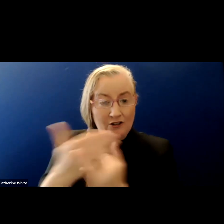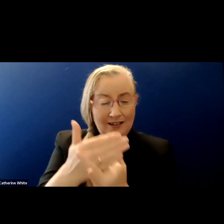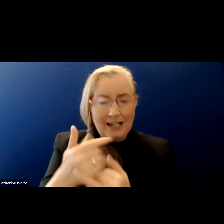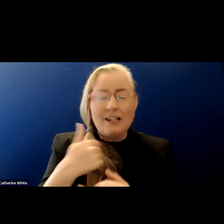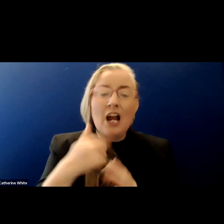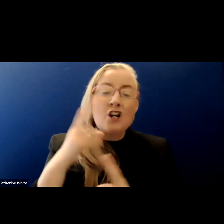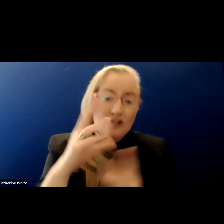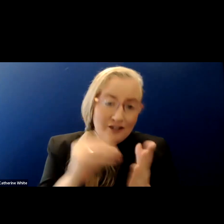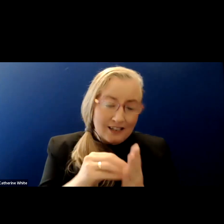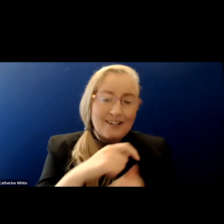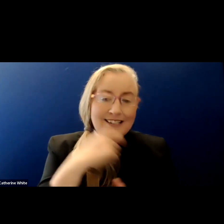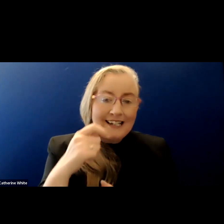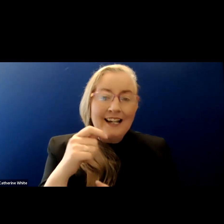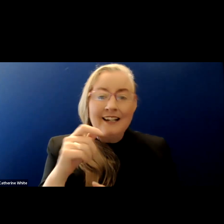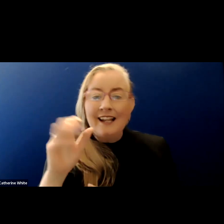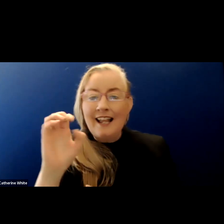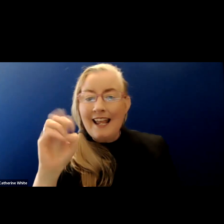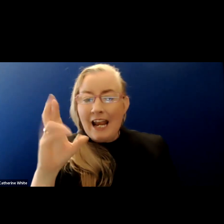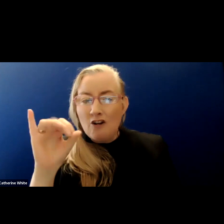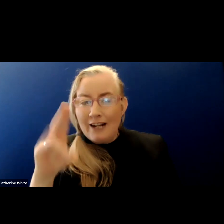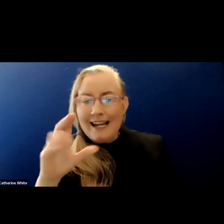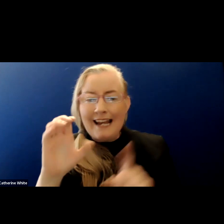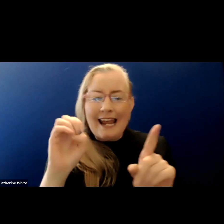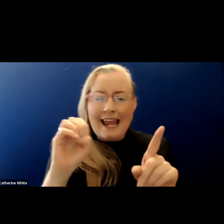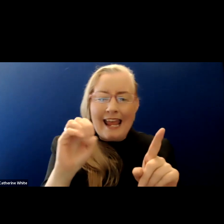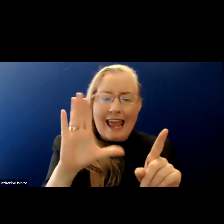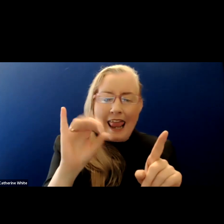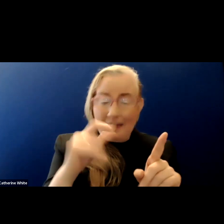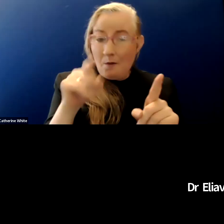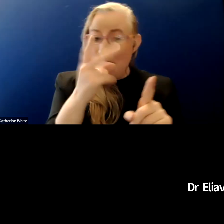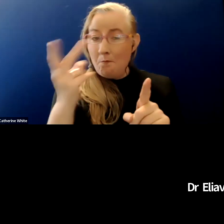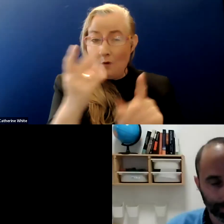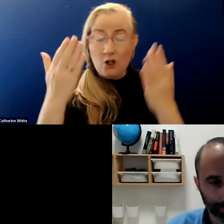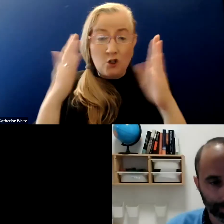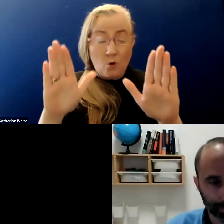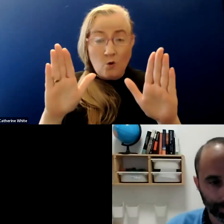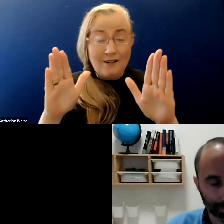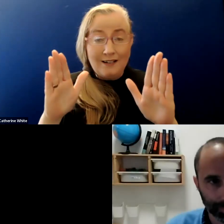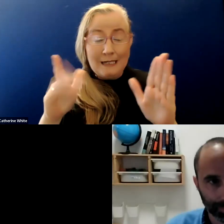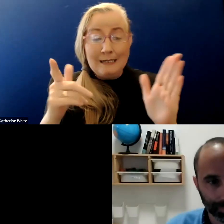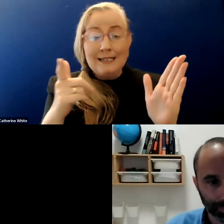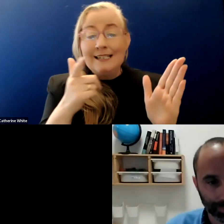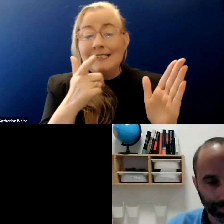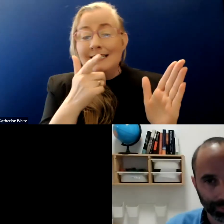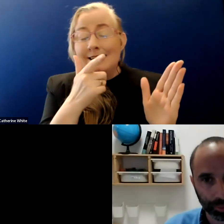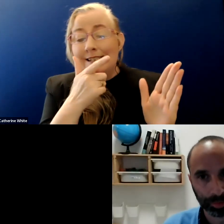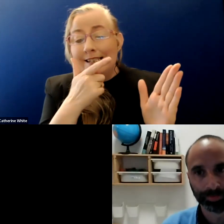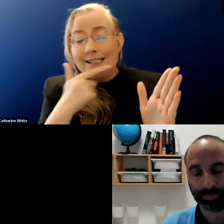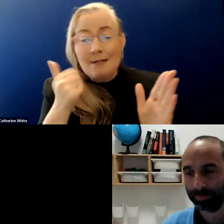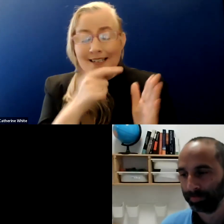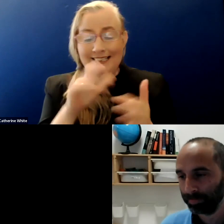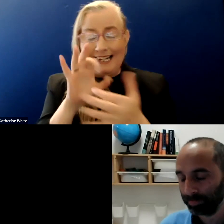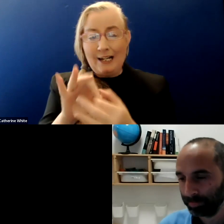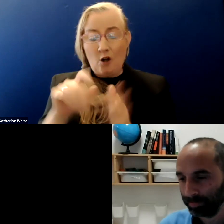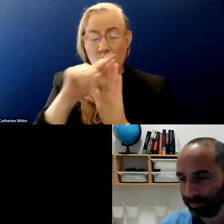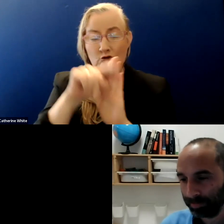well, both Aaron and Eliav have really demonstrated how the simplicity of, let's say, Rule 85